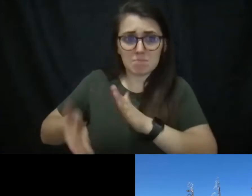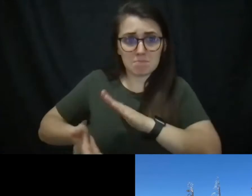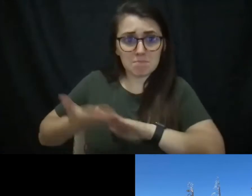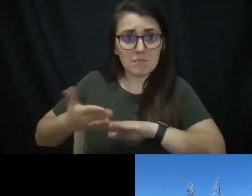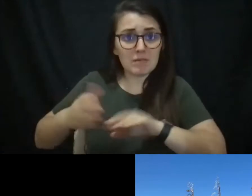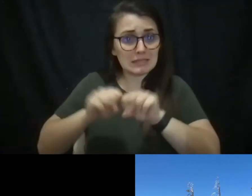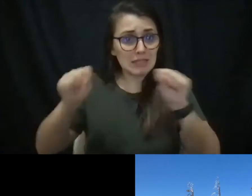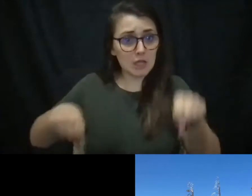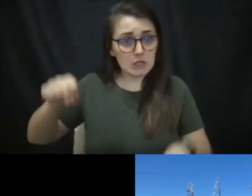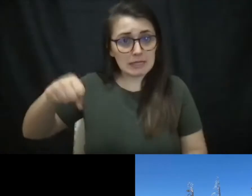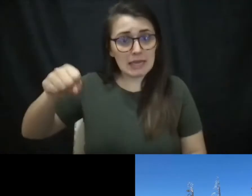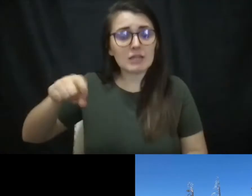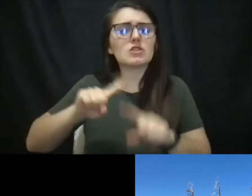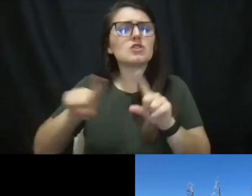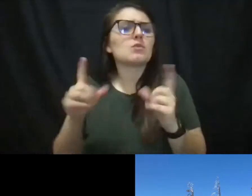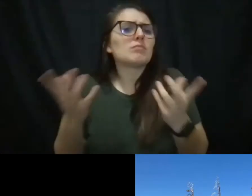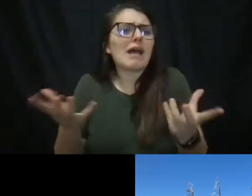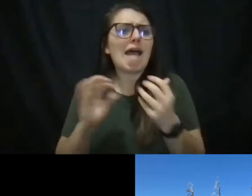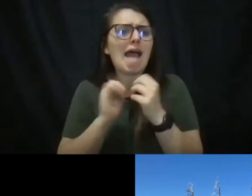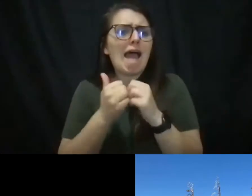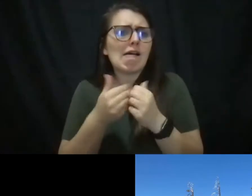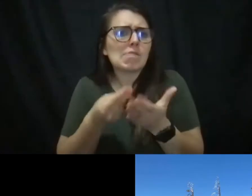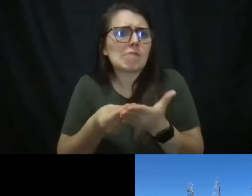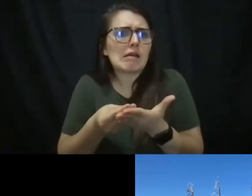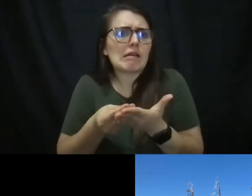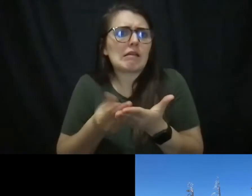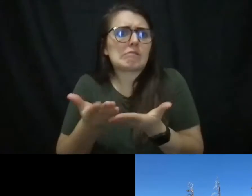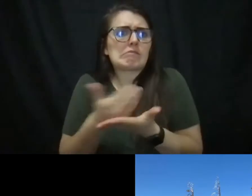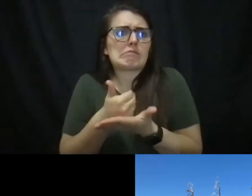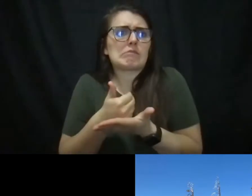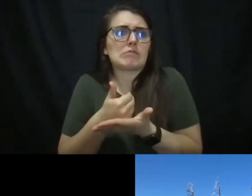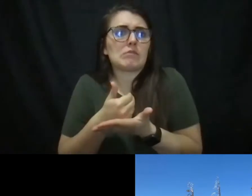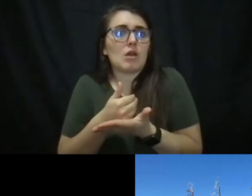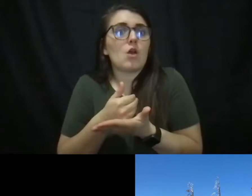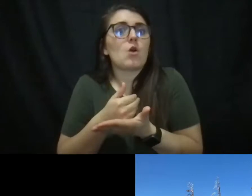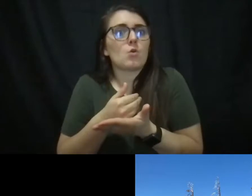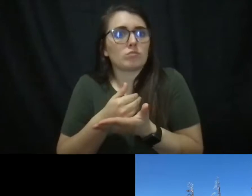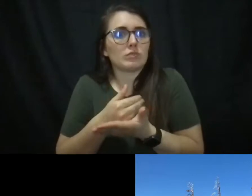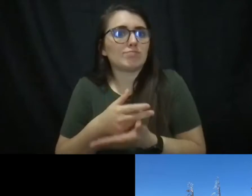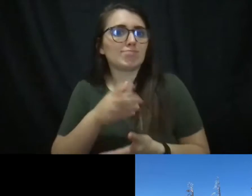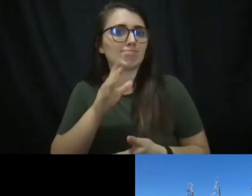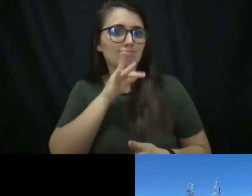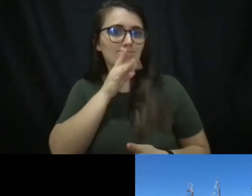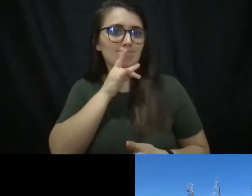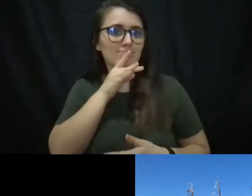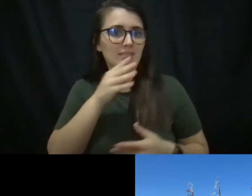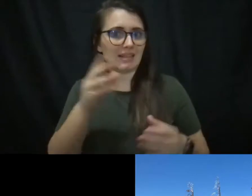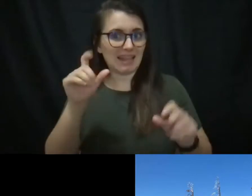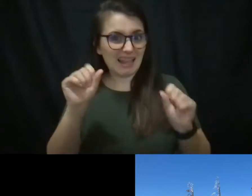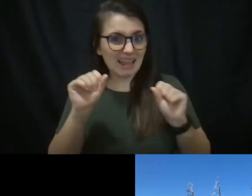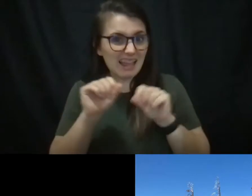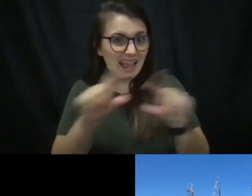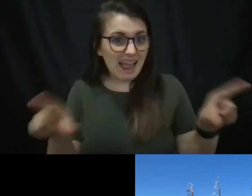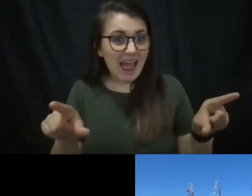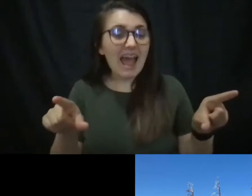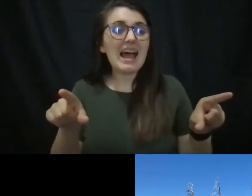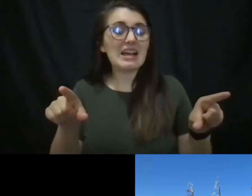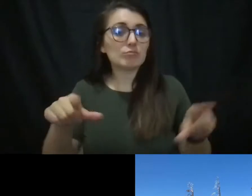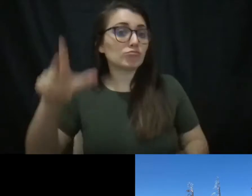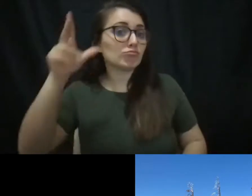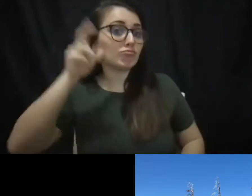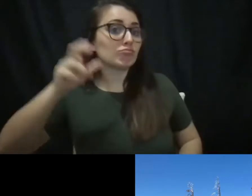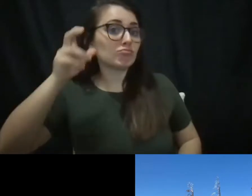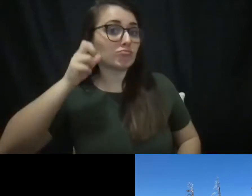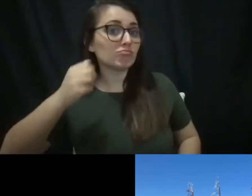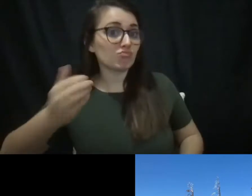do is go on air and ask listeners to make contributions toward it. So that's something that we